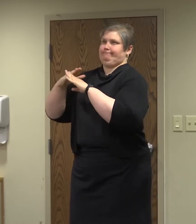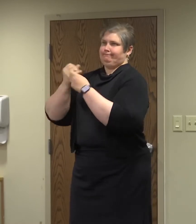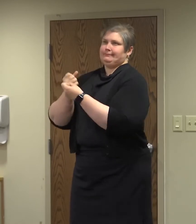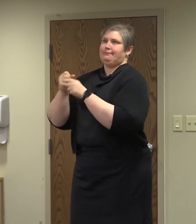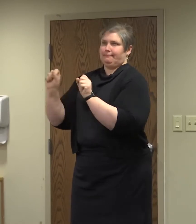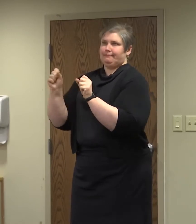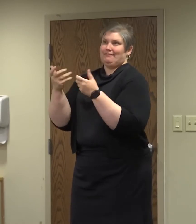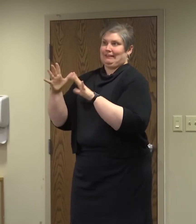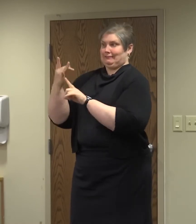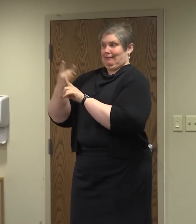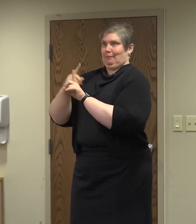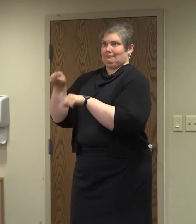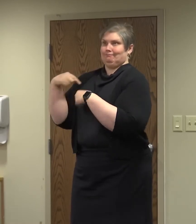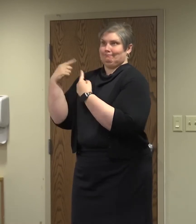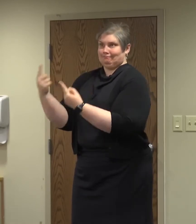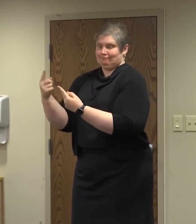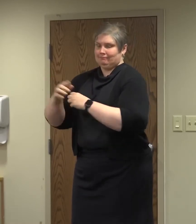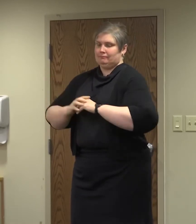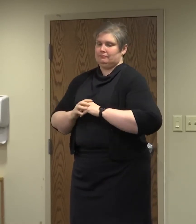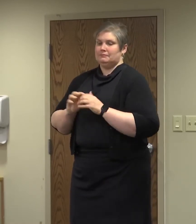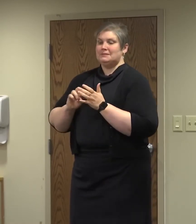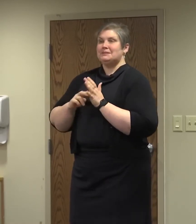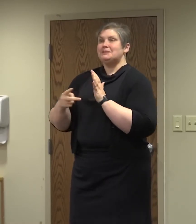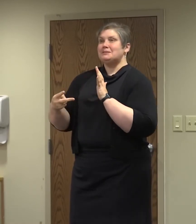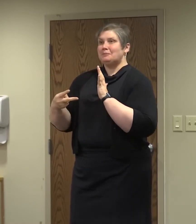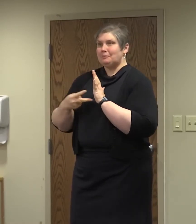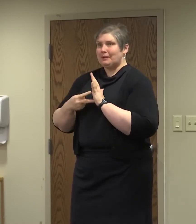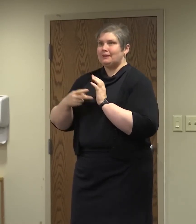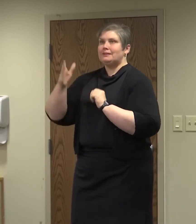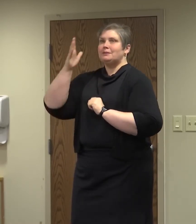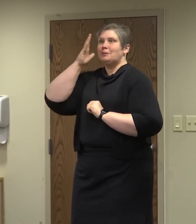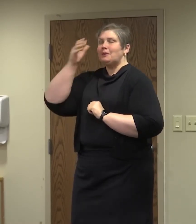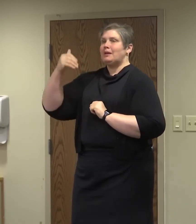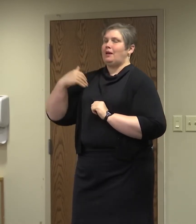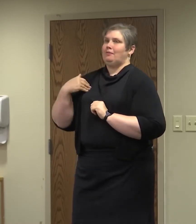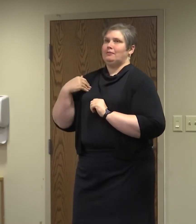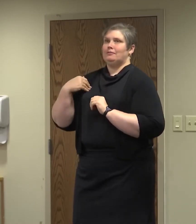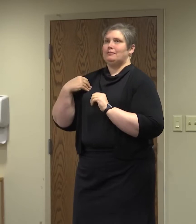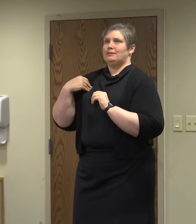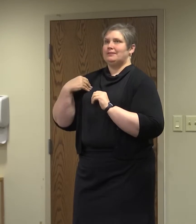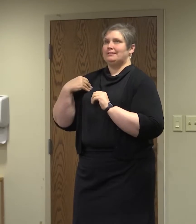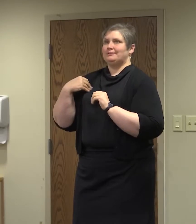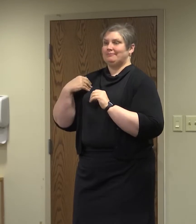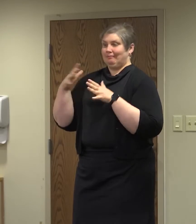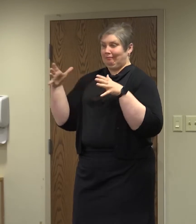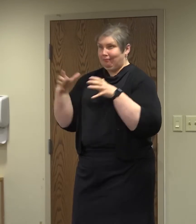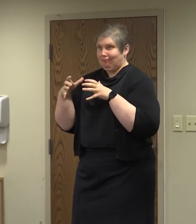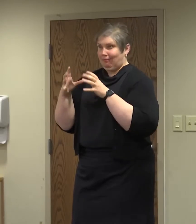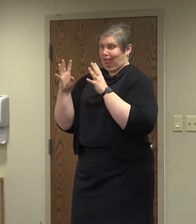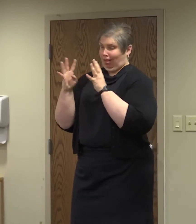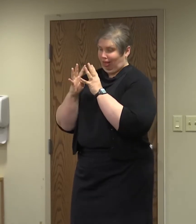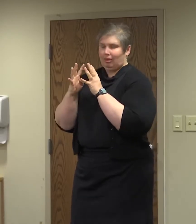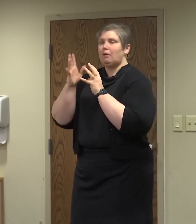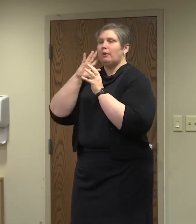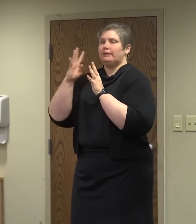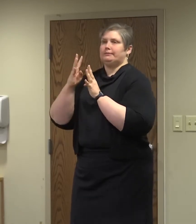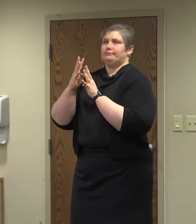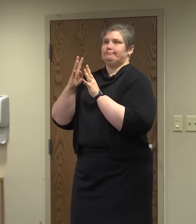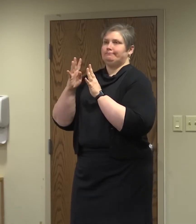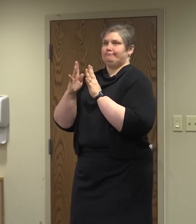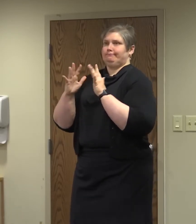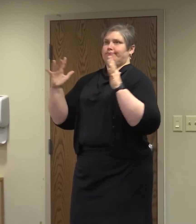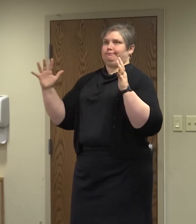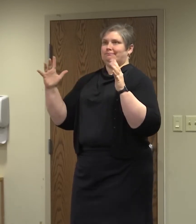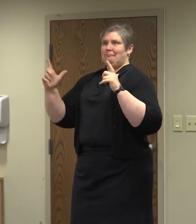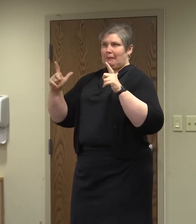possible. So you're going to see a larger footprint, multiple tree lighting ceremonies, so everyone isn't just grouped into one area, a new time and